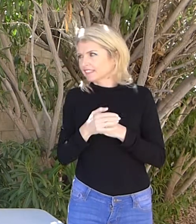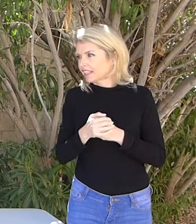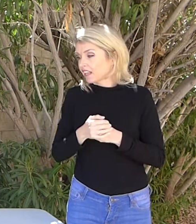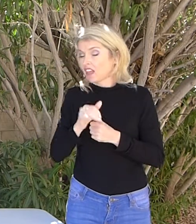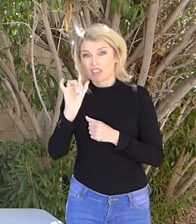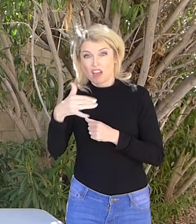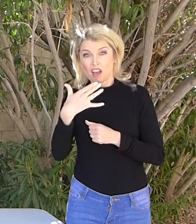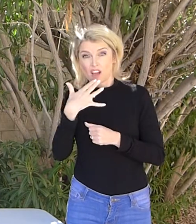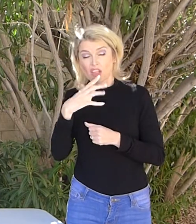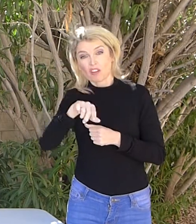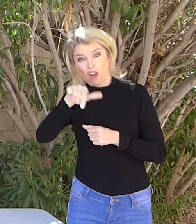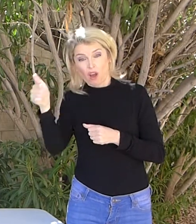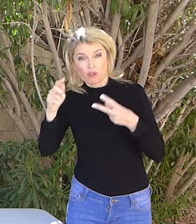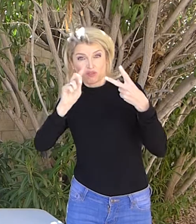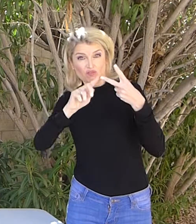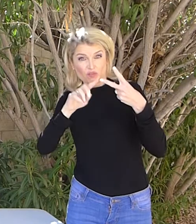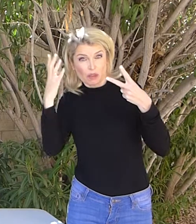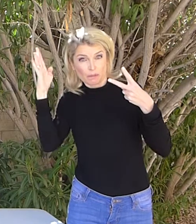that,